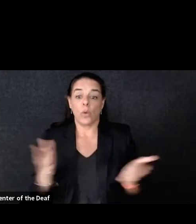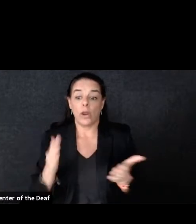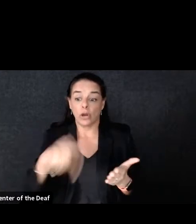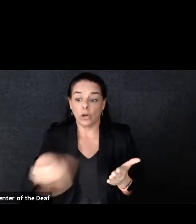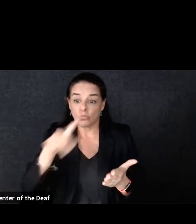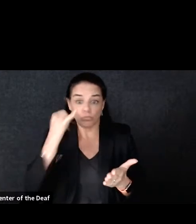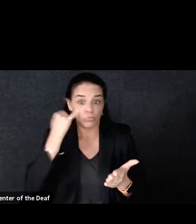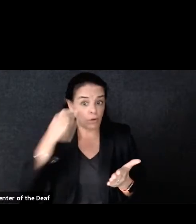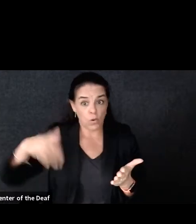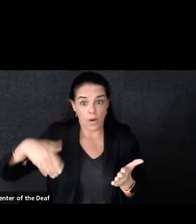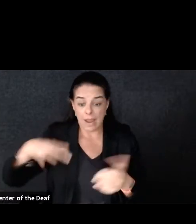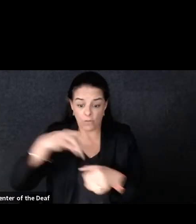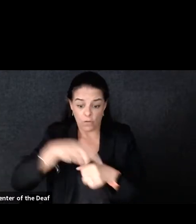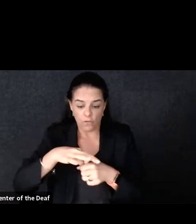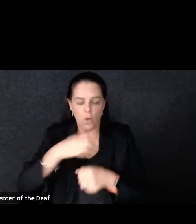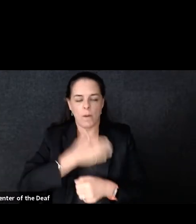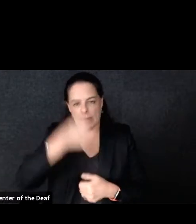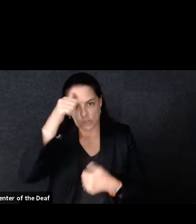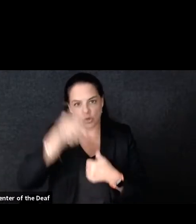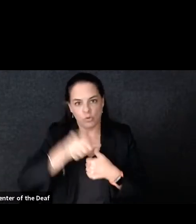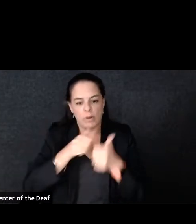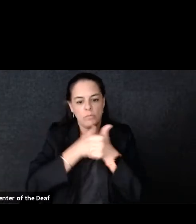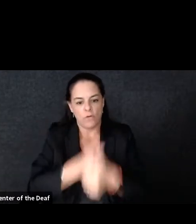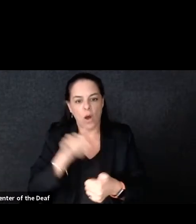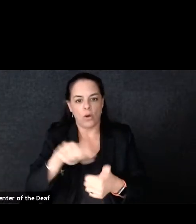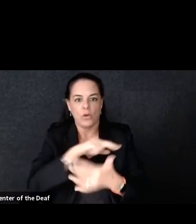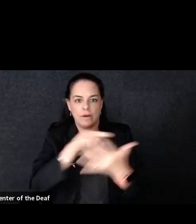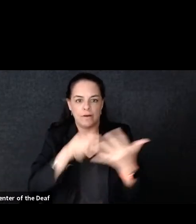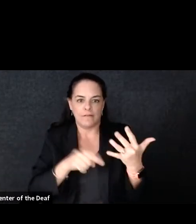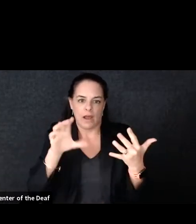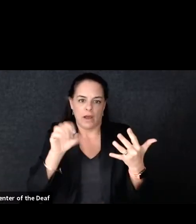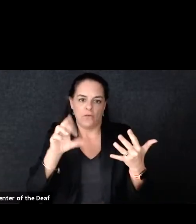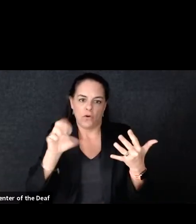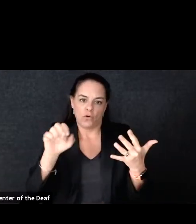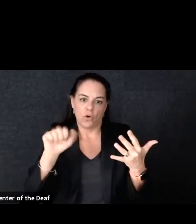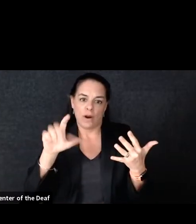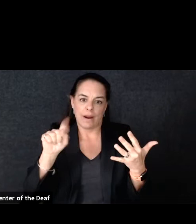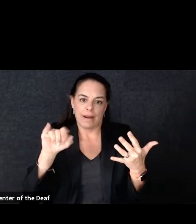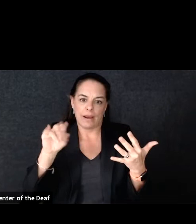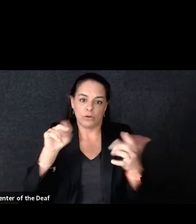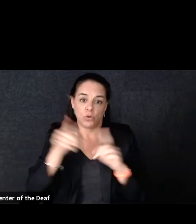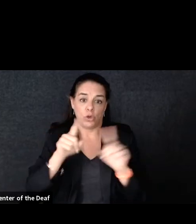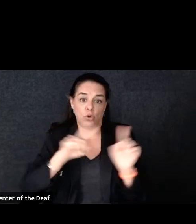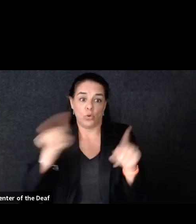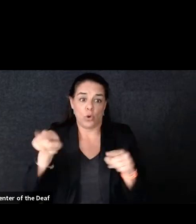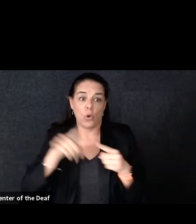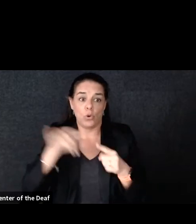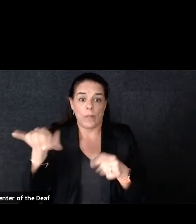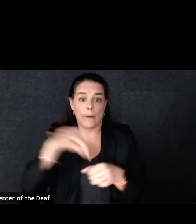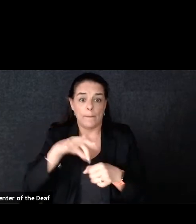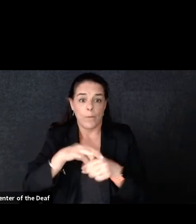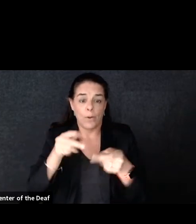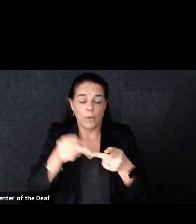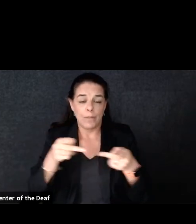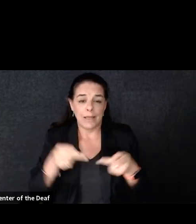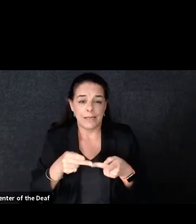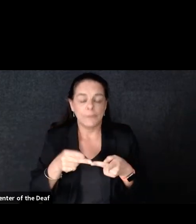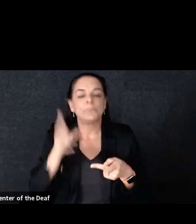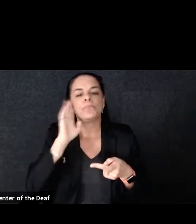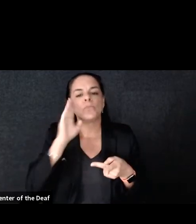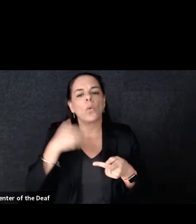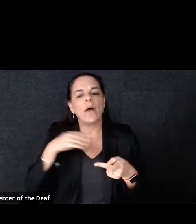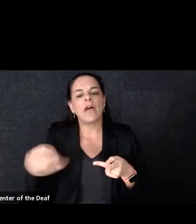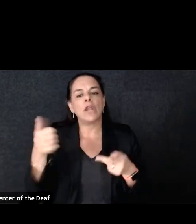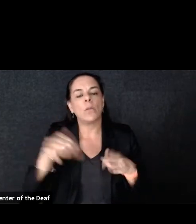yet to remember to practice the 5 core actions when you show up to the polls. 5 core actions. We will be holding another public